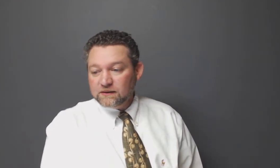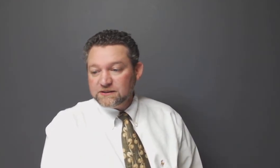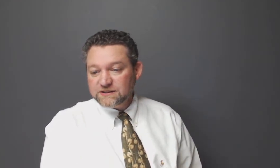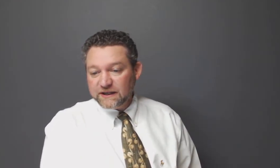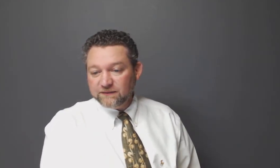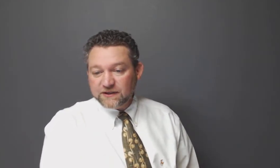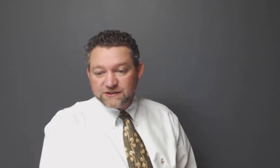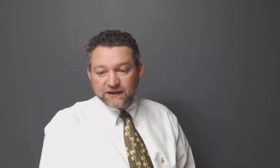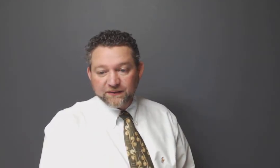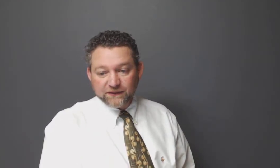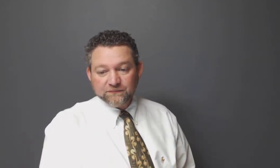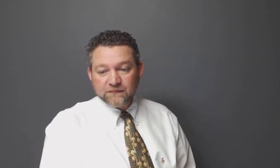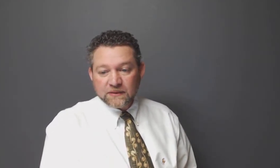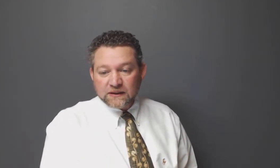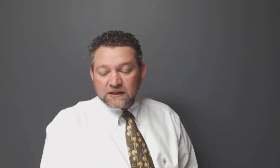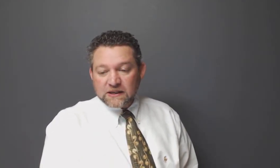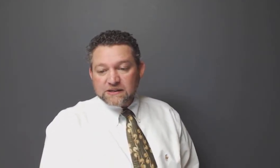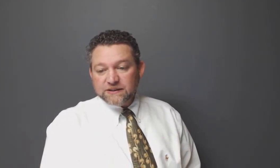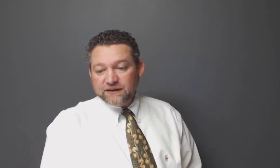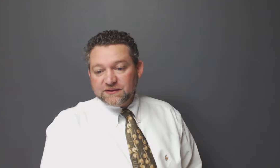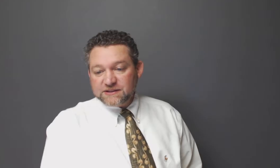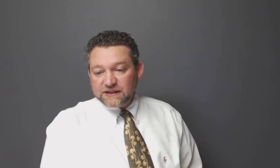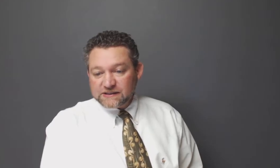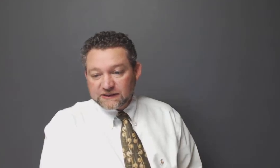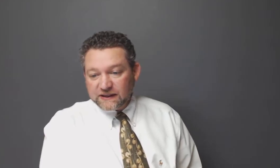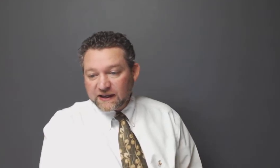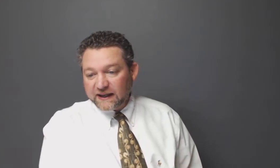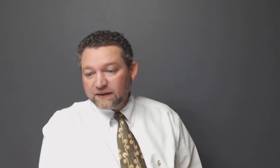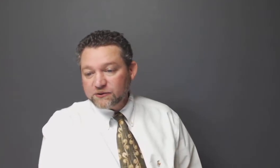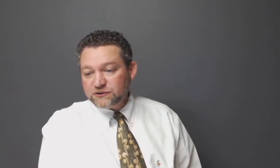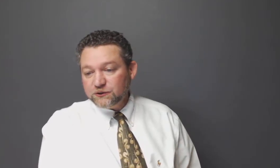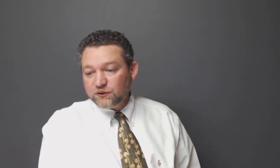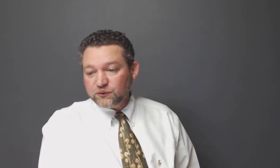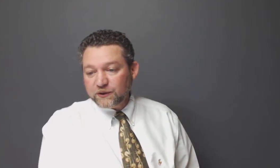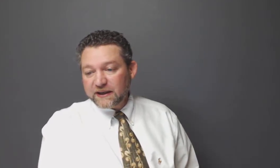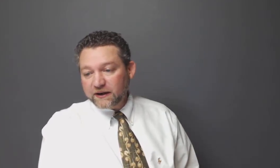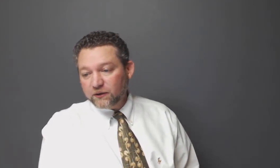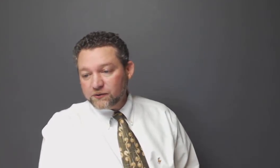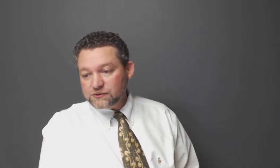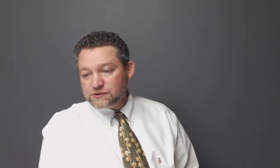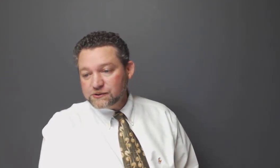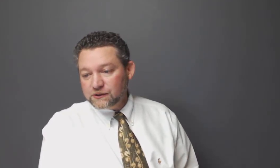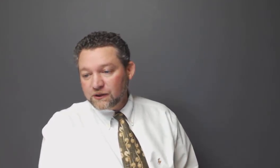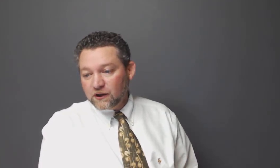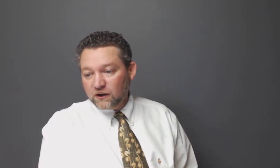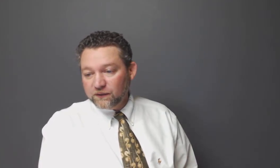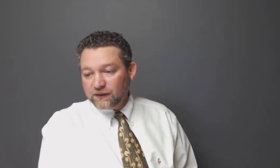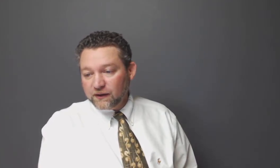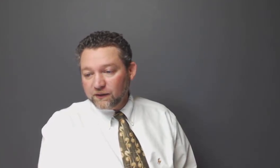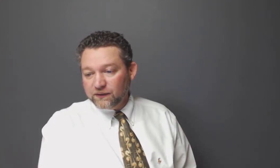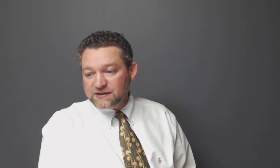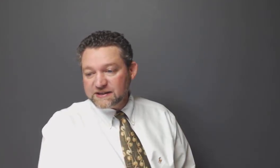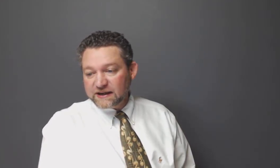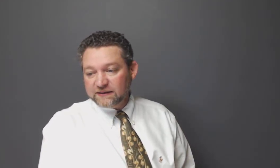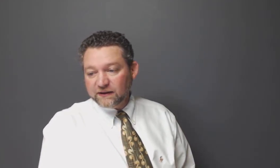This is David and Jonathan. Jonathan says, and I will shoot three arrows on the side